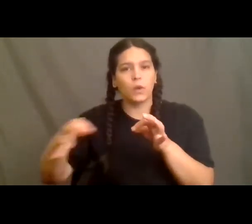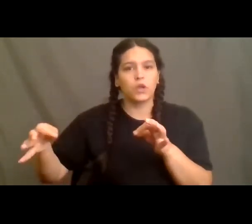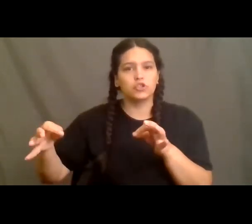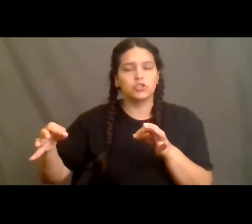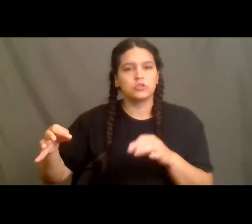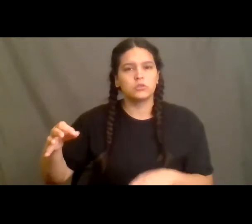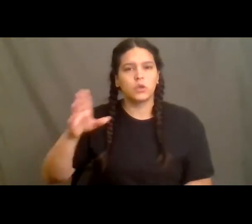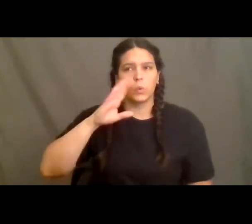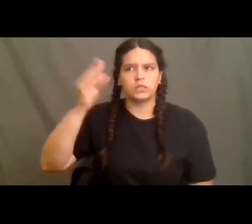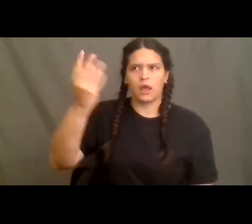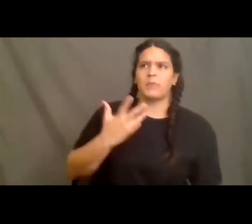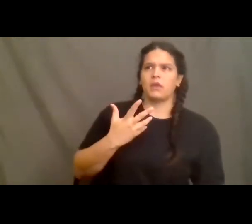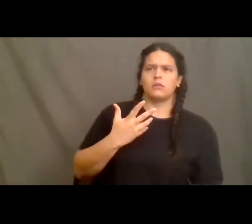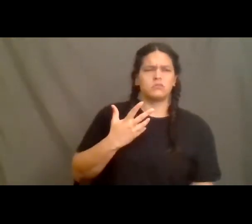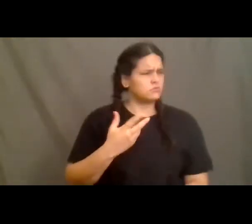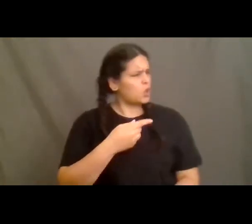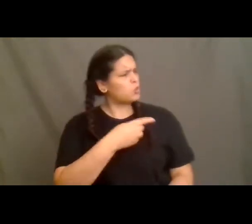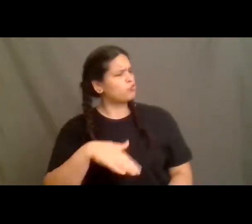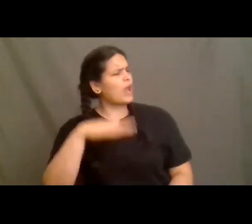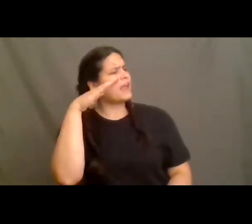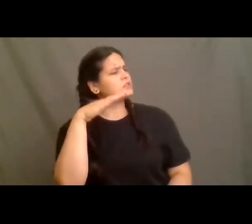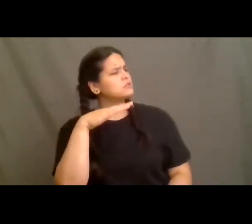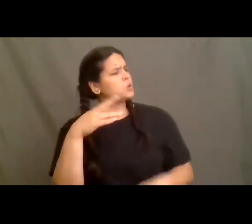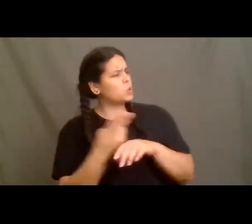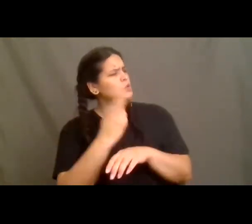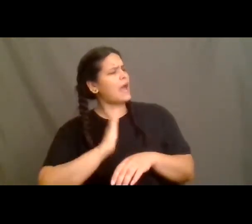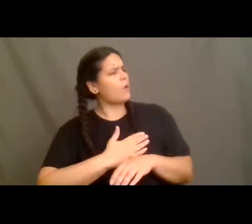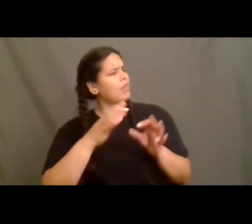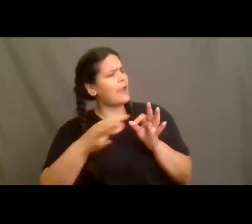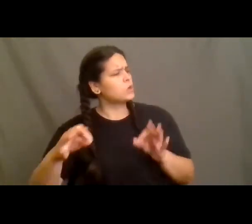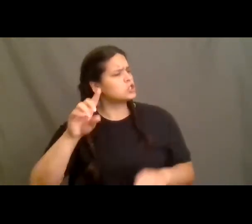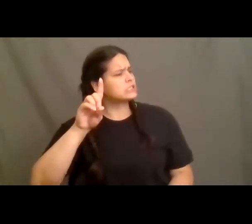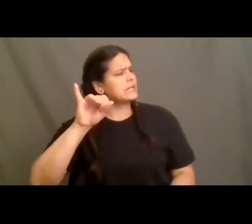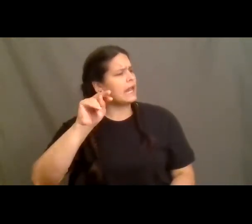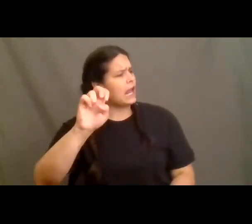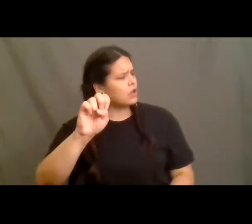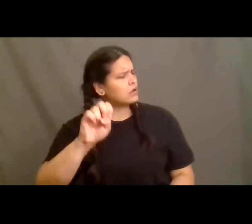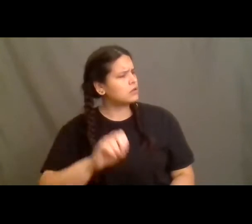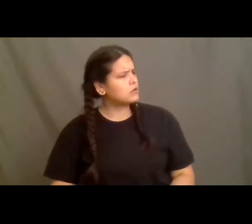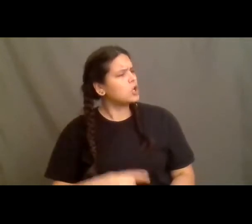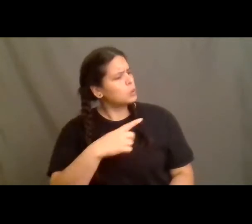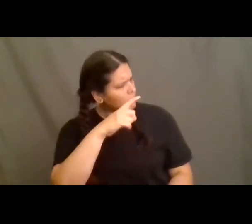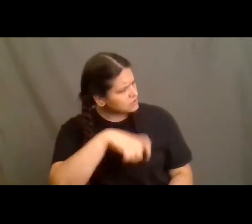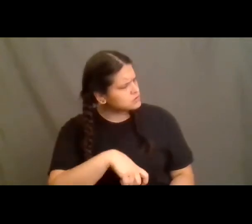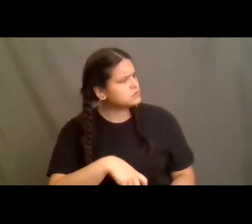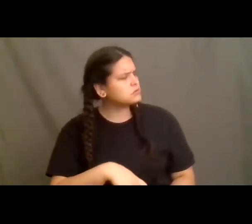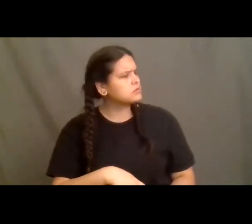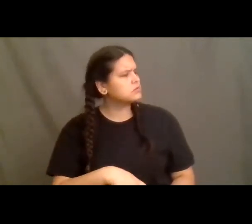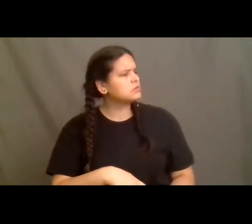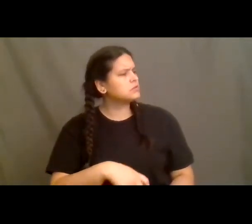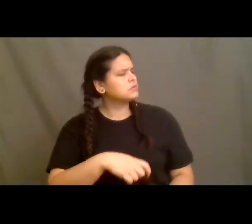our language, you know, our language as Diné. And you will always speak that language